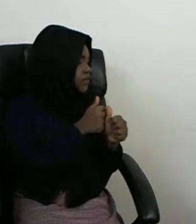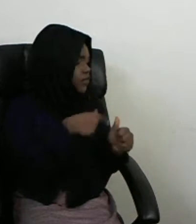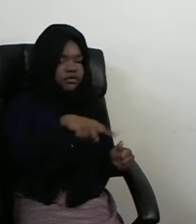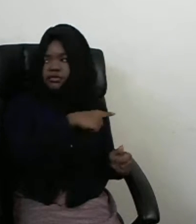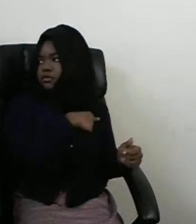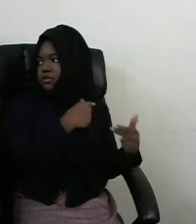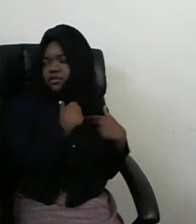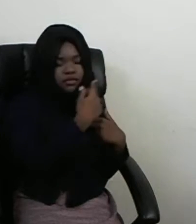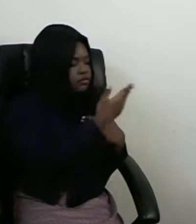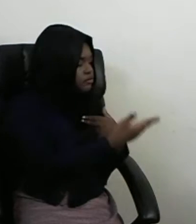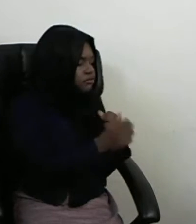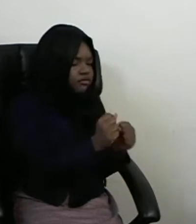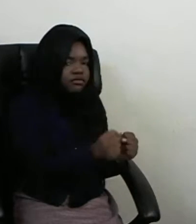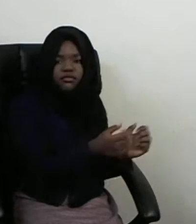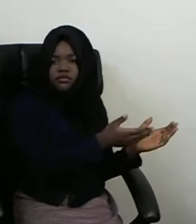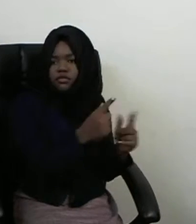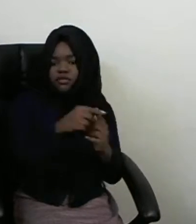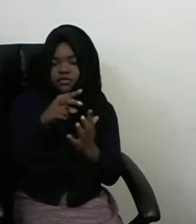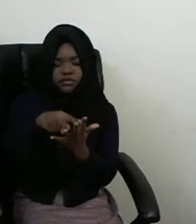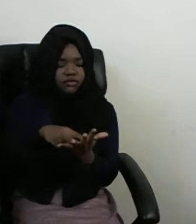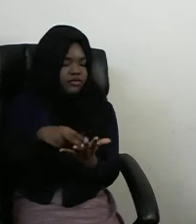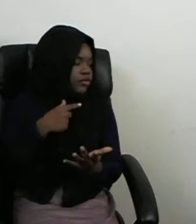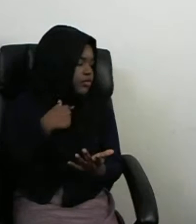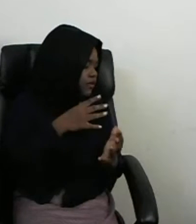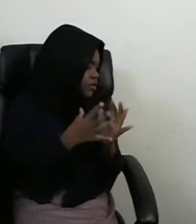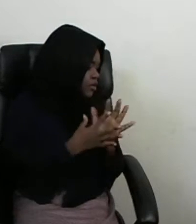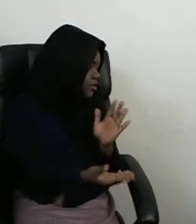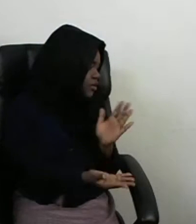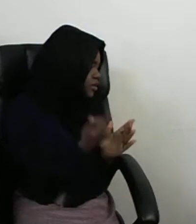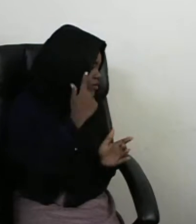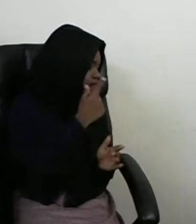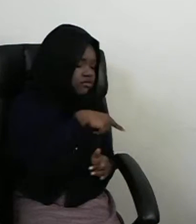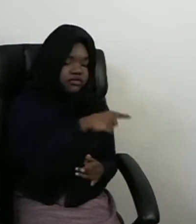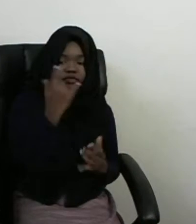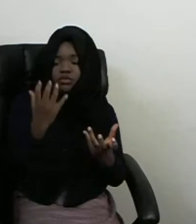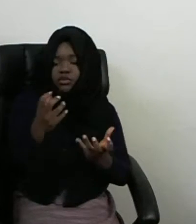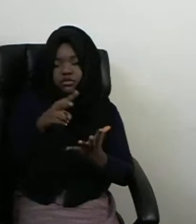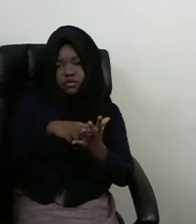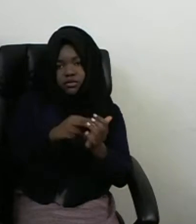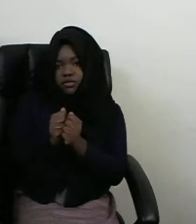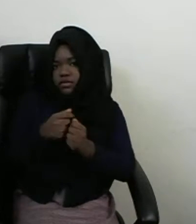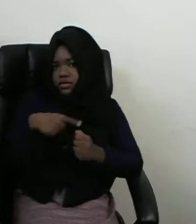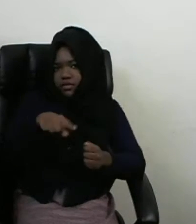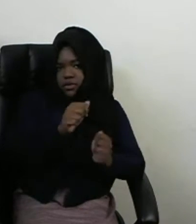the book, that would be fine. There are copies here for you that you could pick.